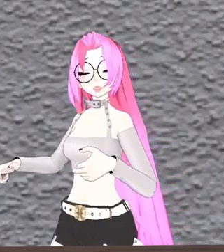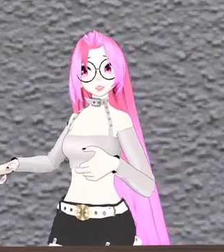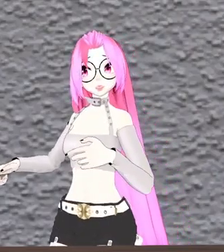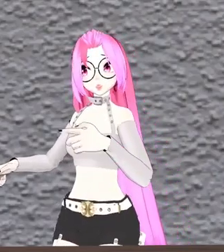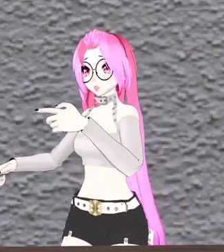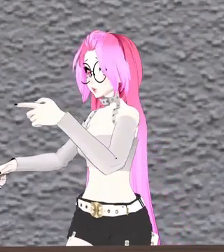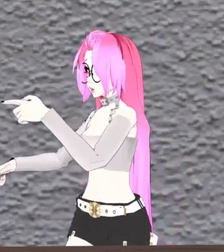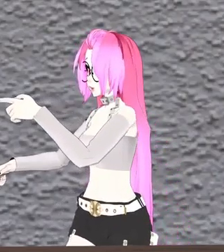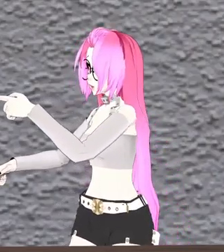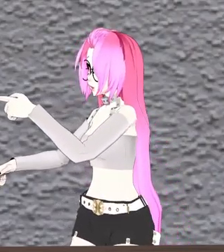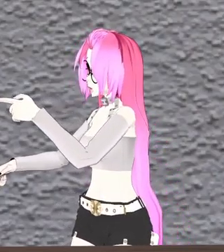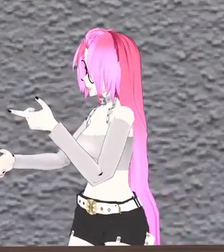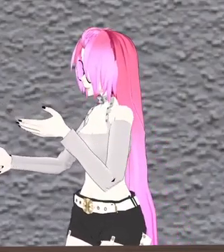Steph.